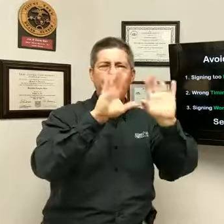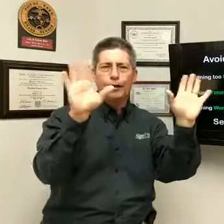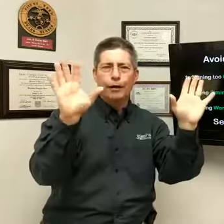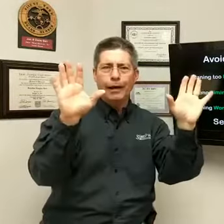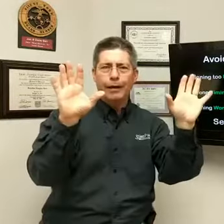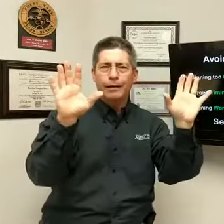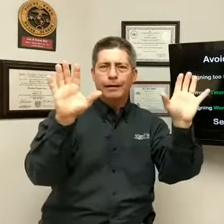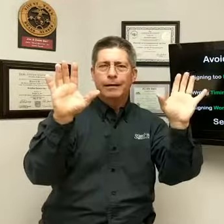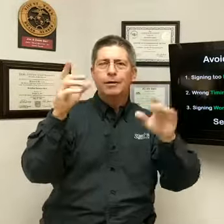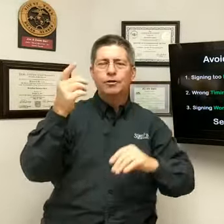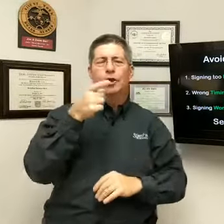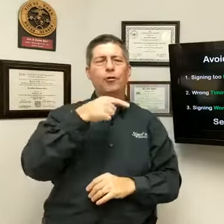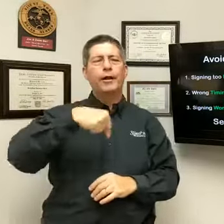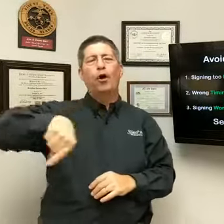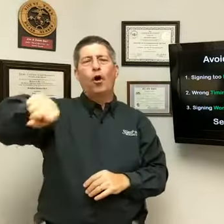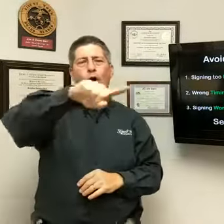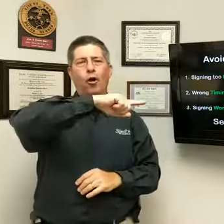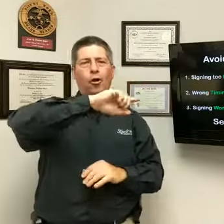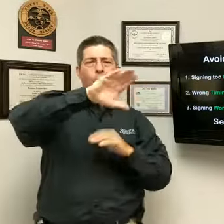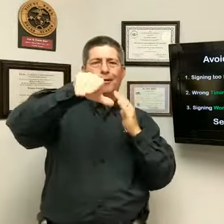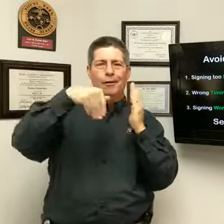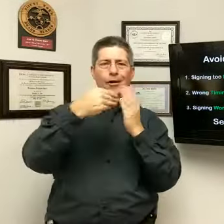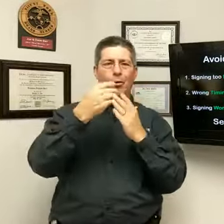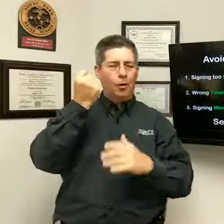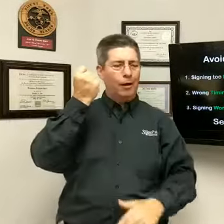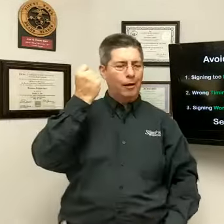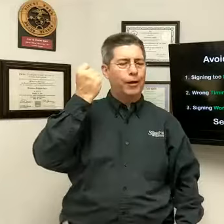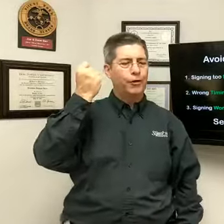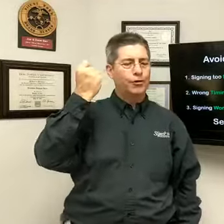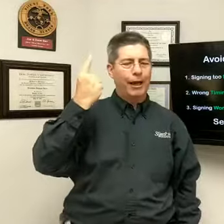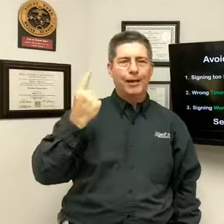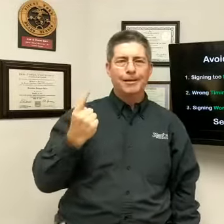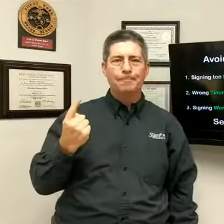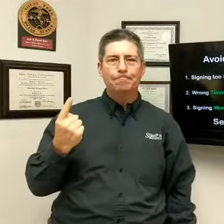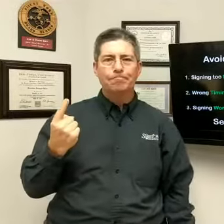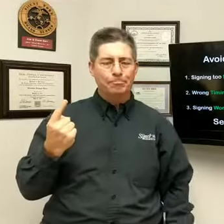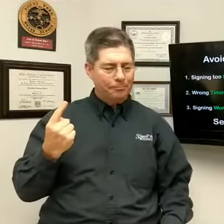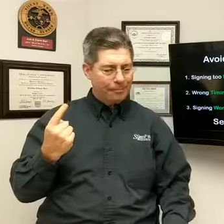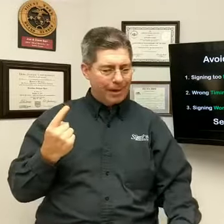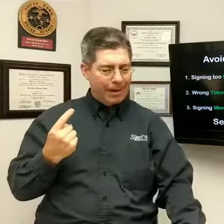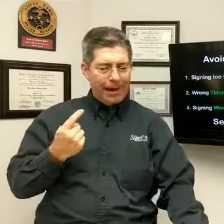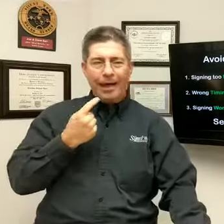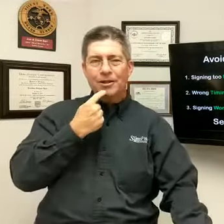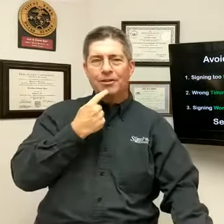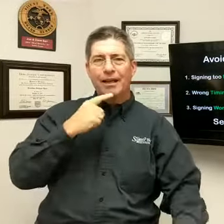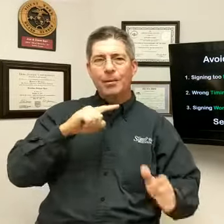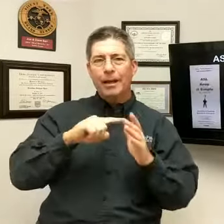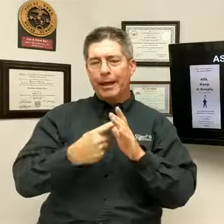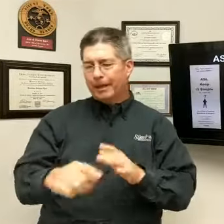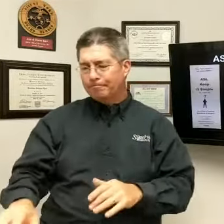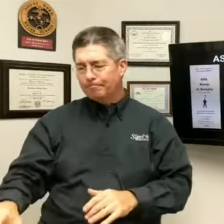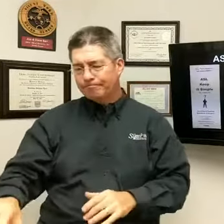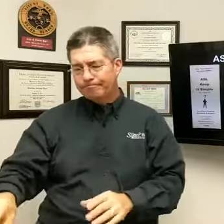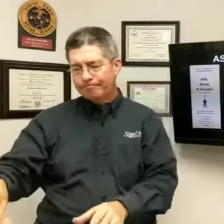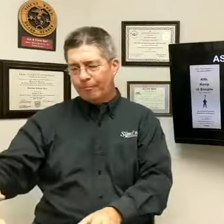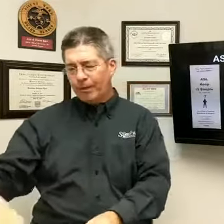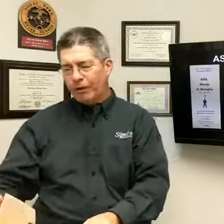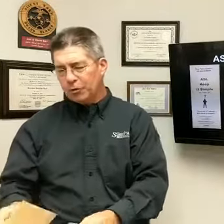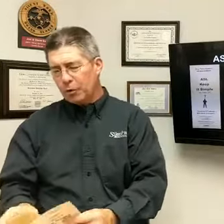clearly so that all will understand. As I said at the beginning, This